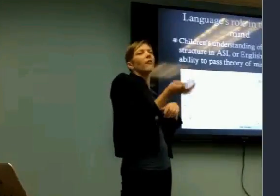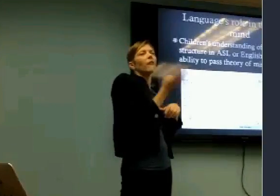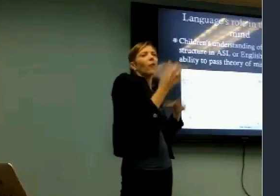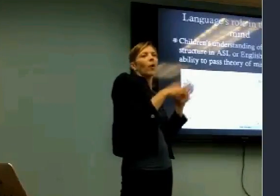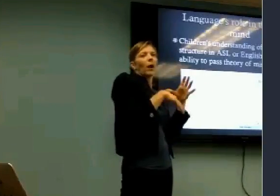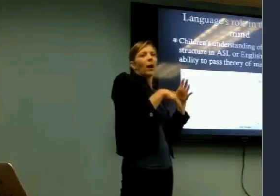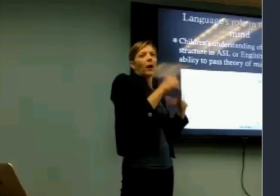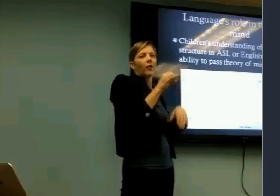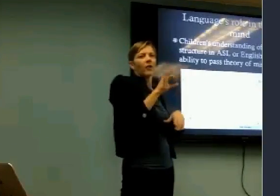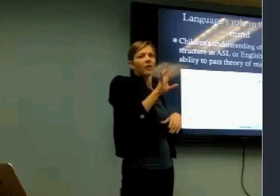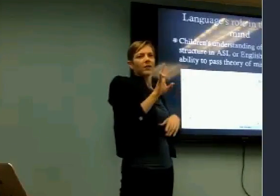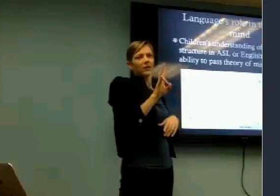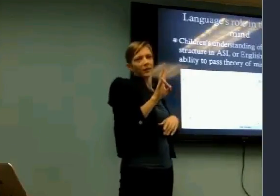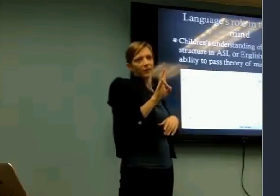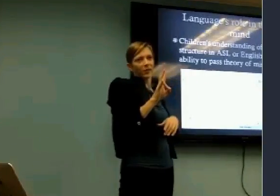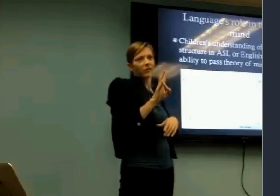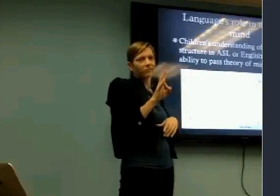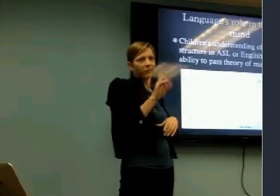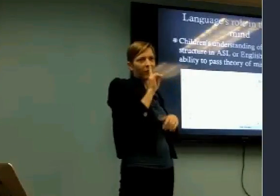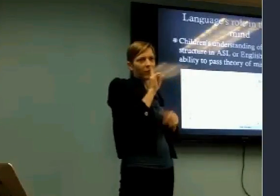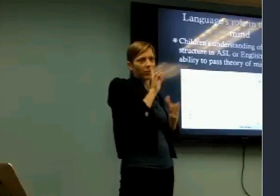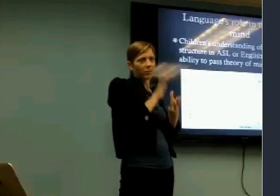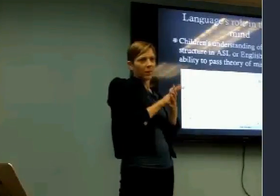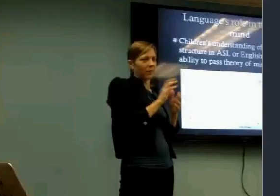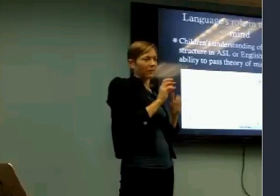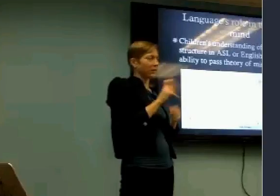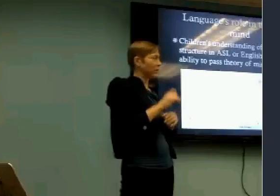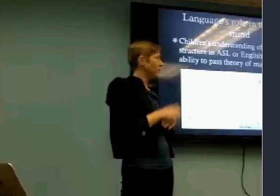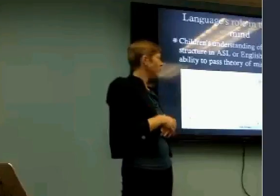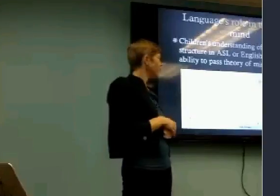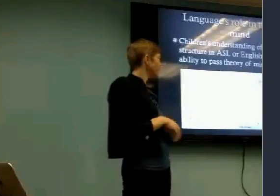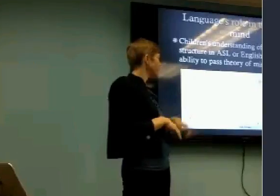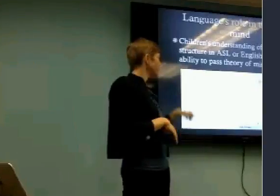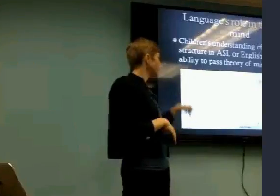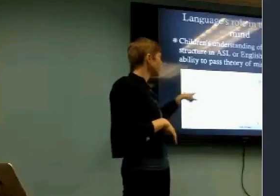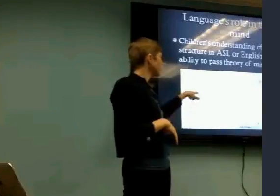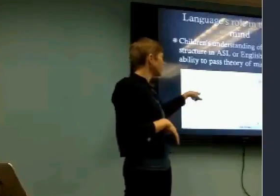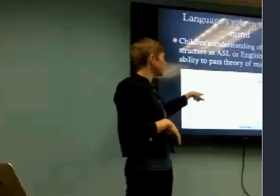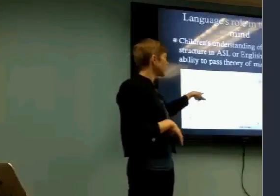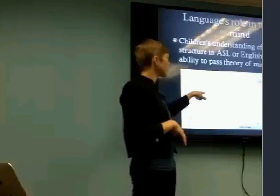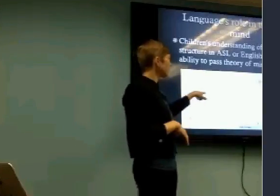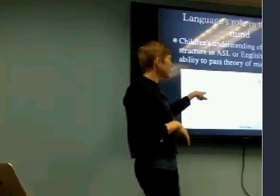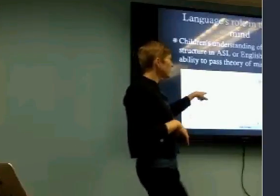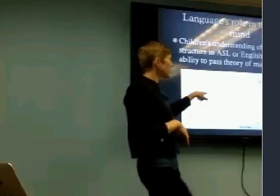hearing children pass 4 out of 7 of these false belief tests.